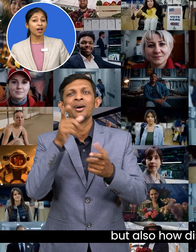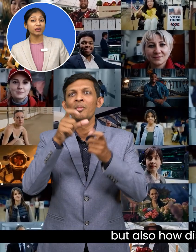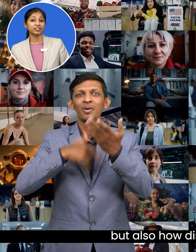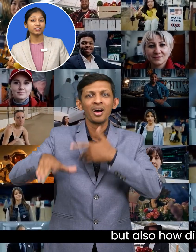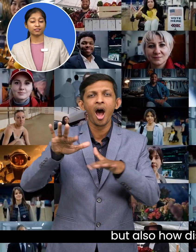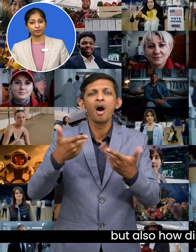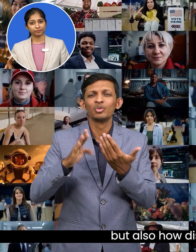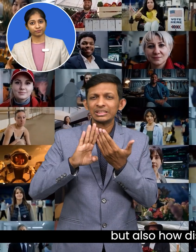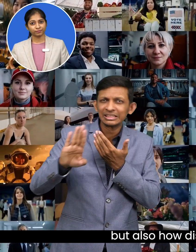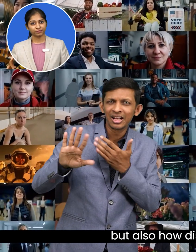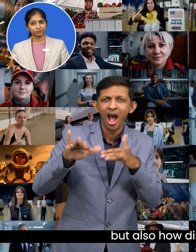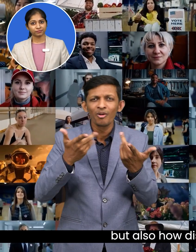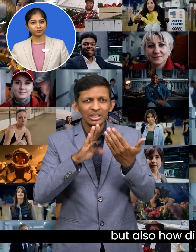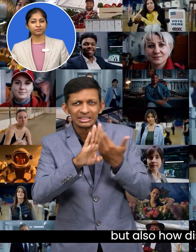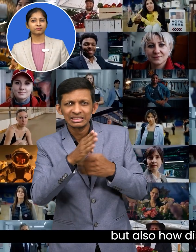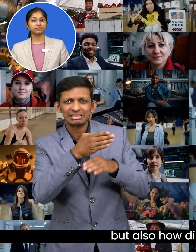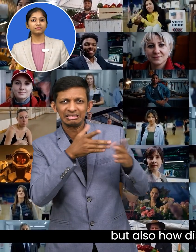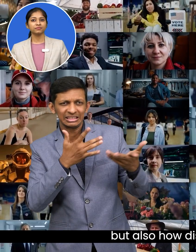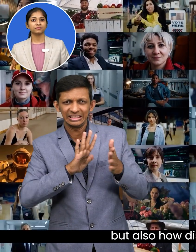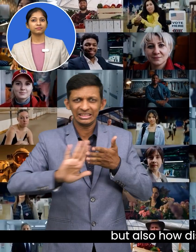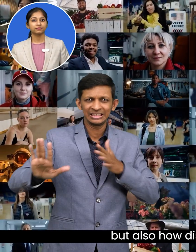can harm it.